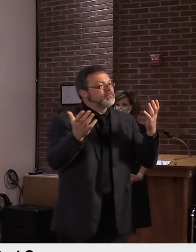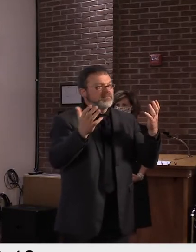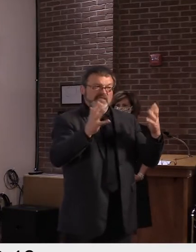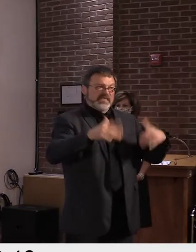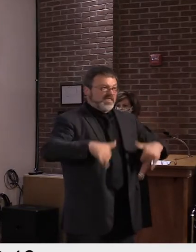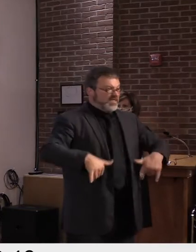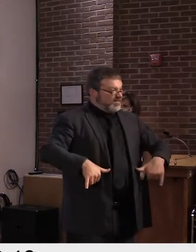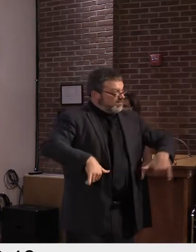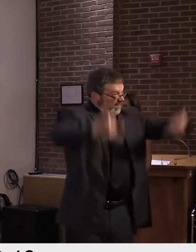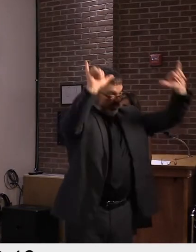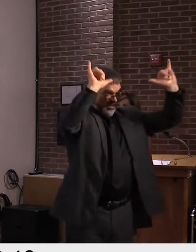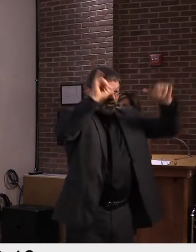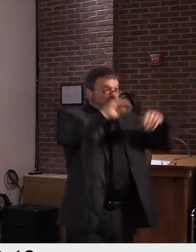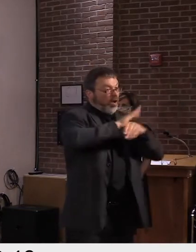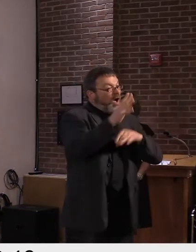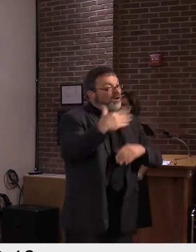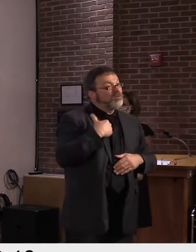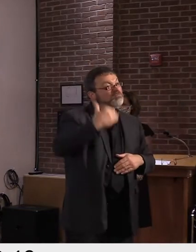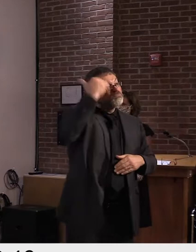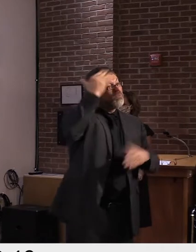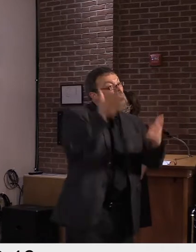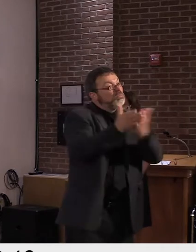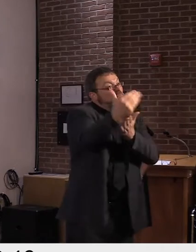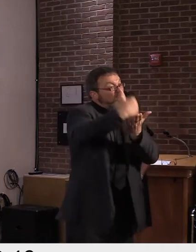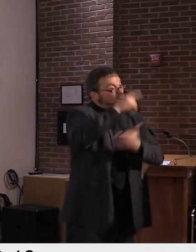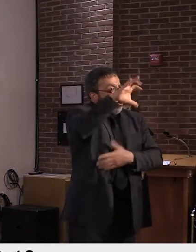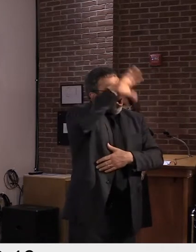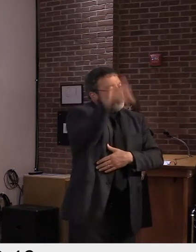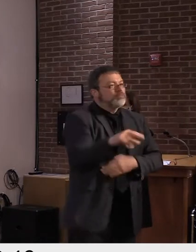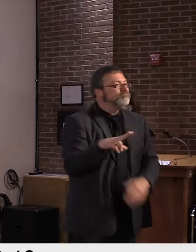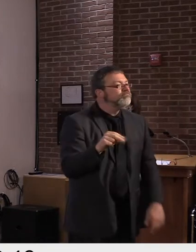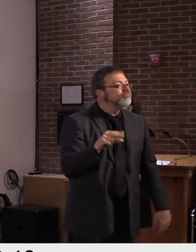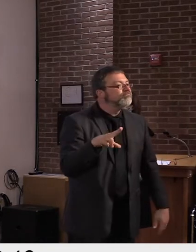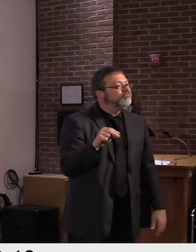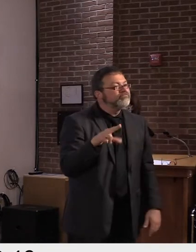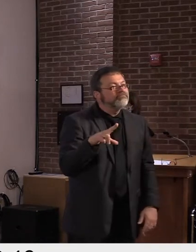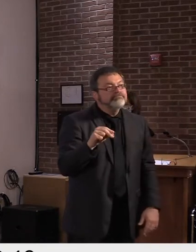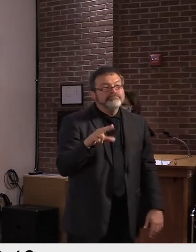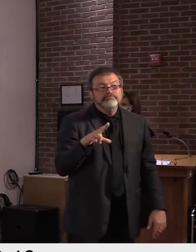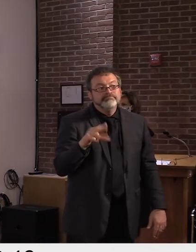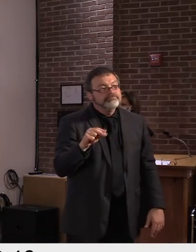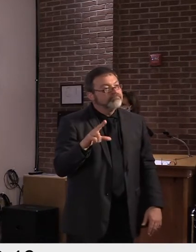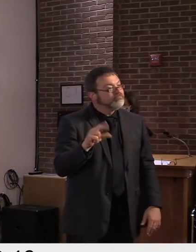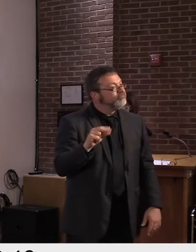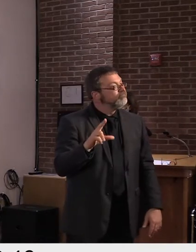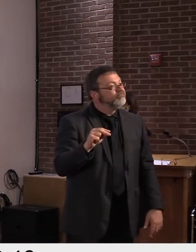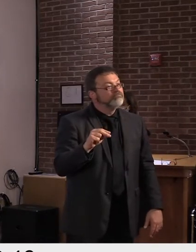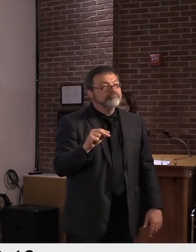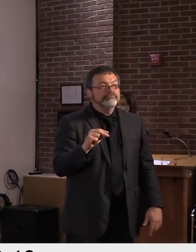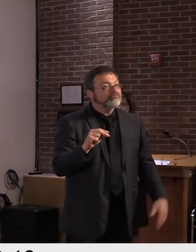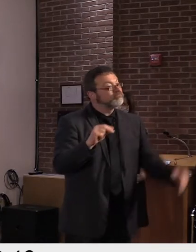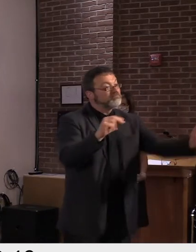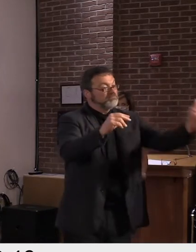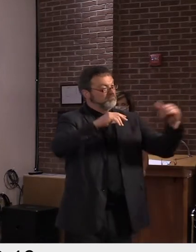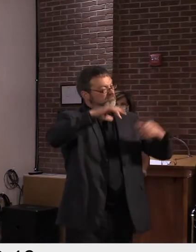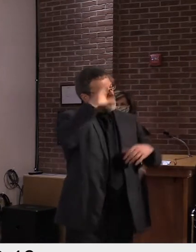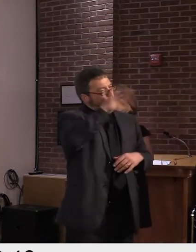forever, but our total Vermont active experience with this virus is just about